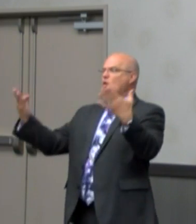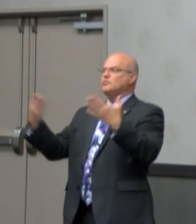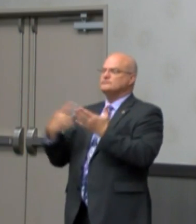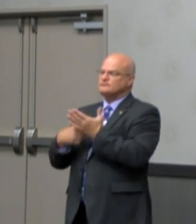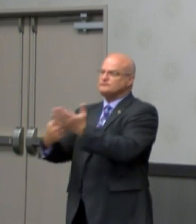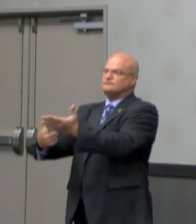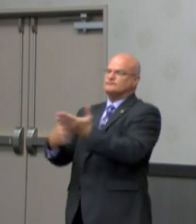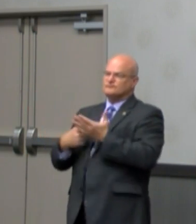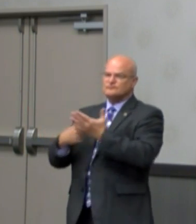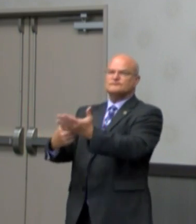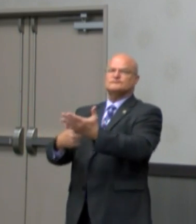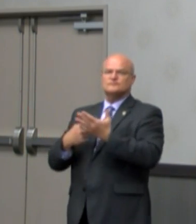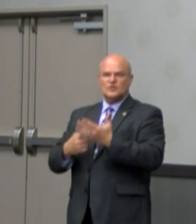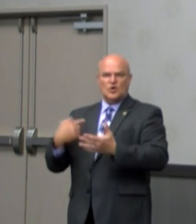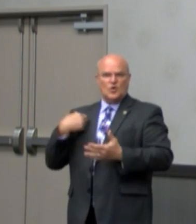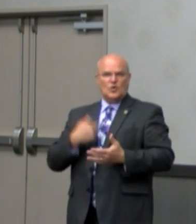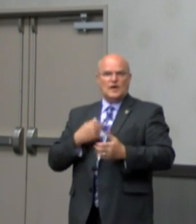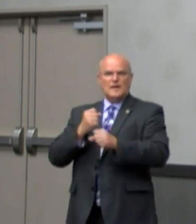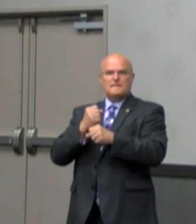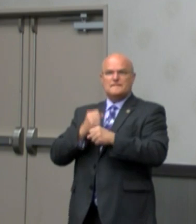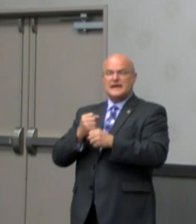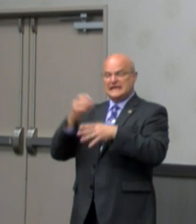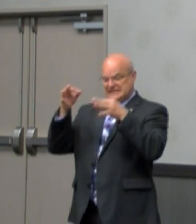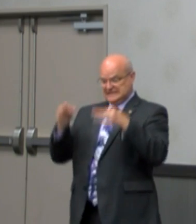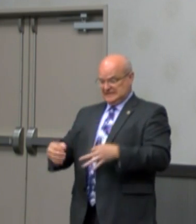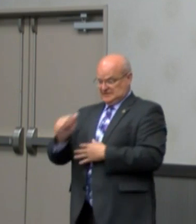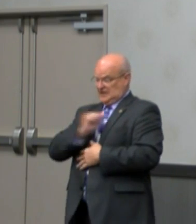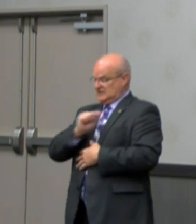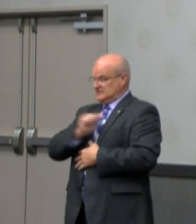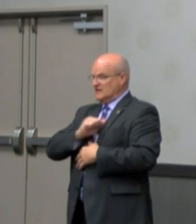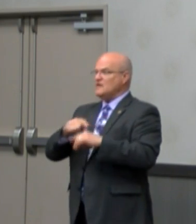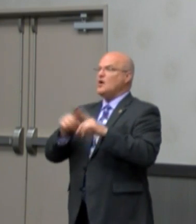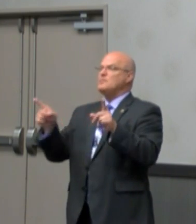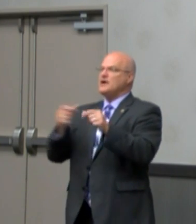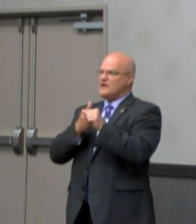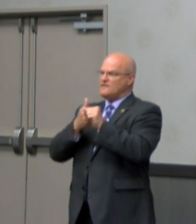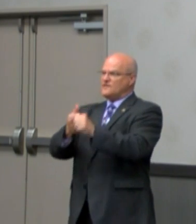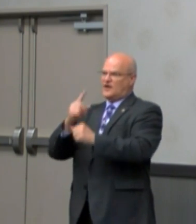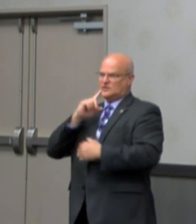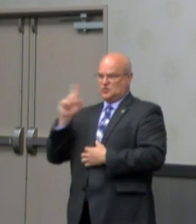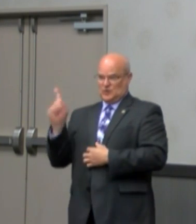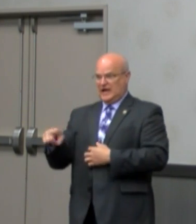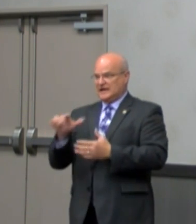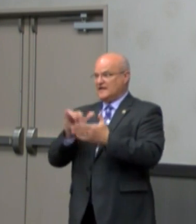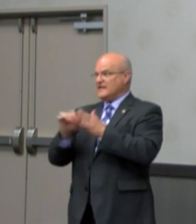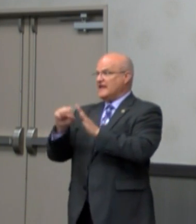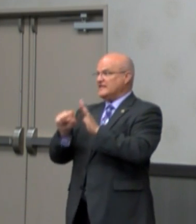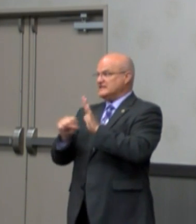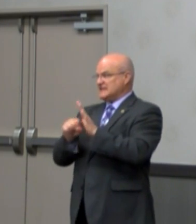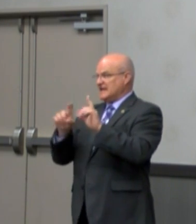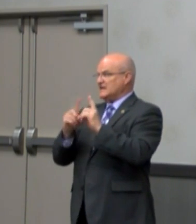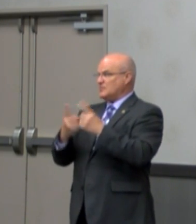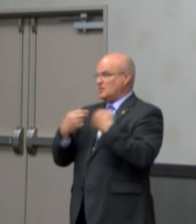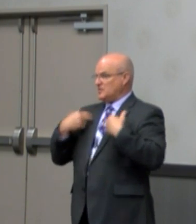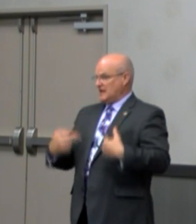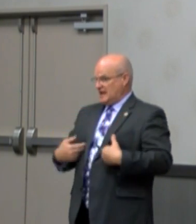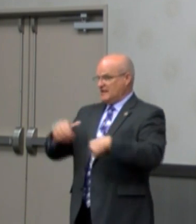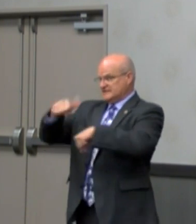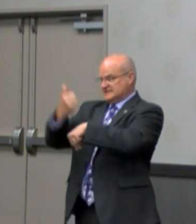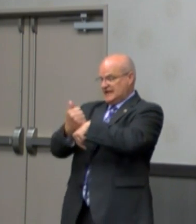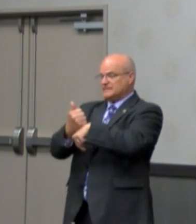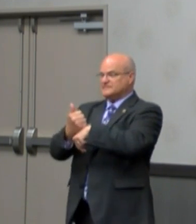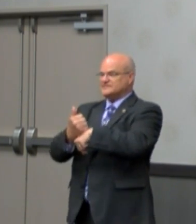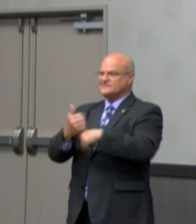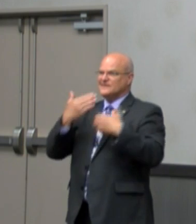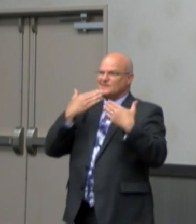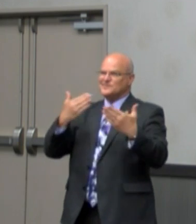to allow us to make some decisions on our own, but yet follow these directives that the state put forth.